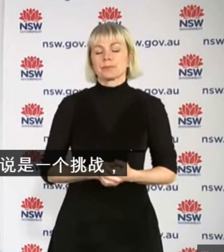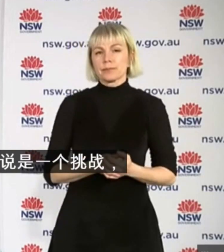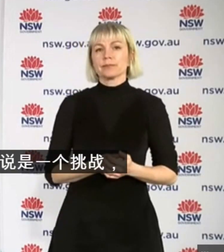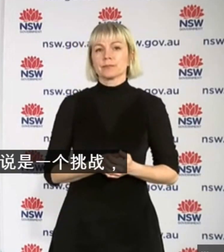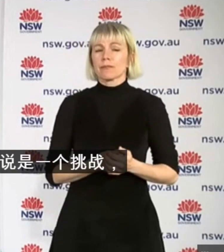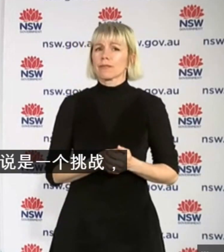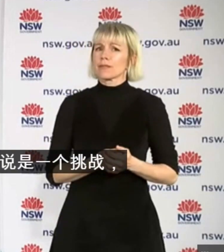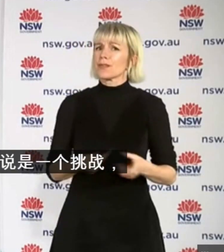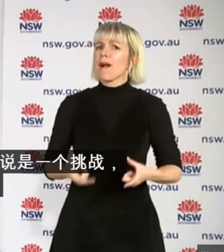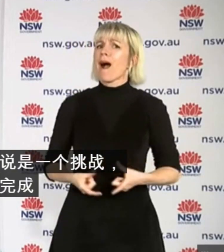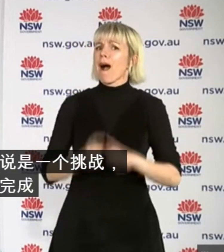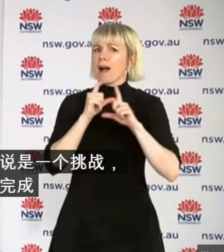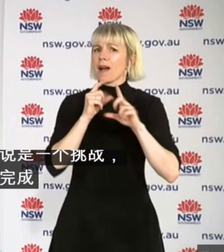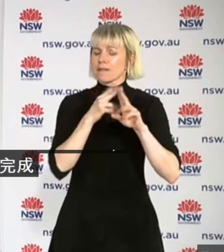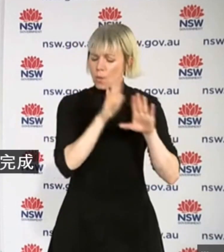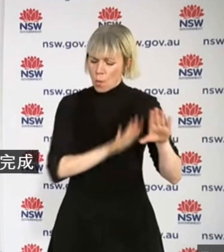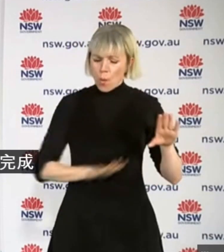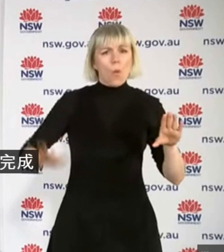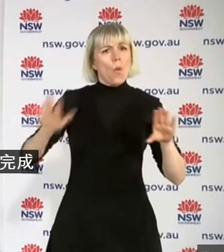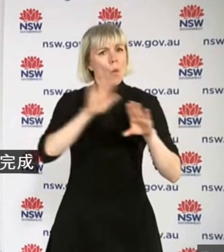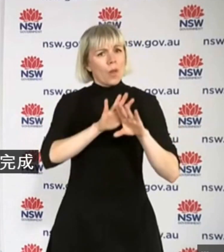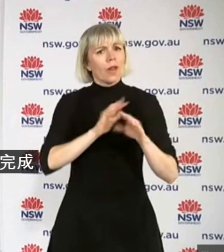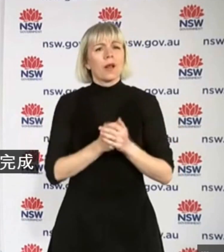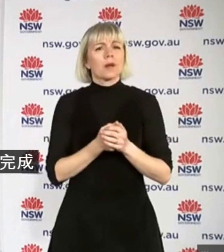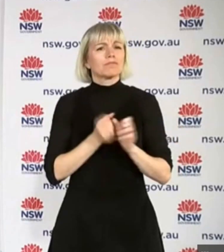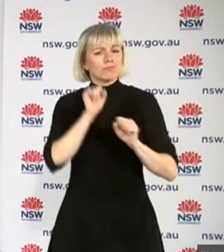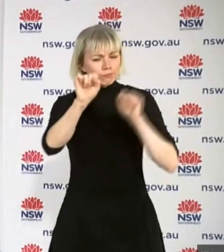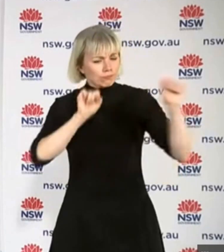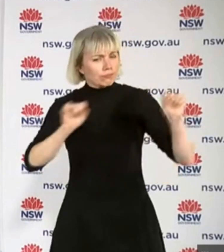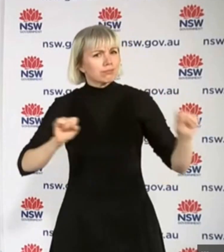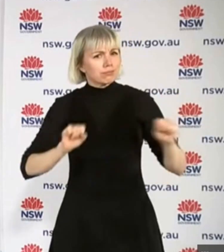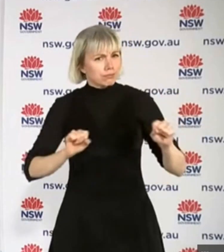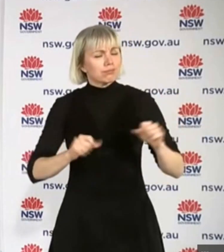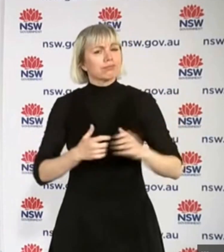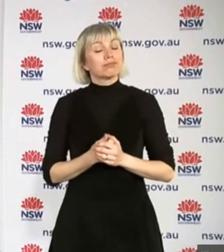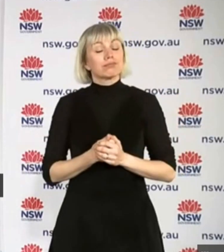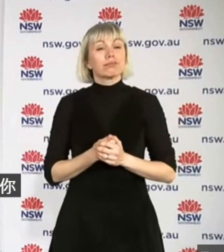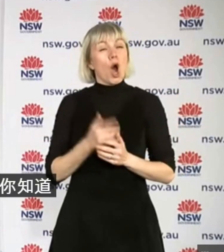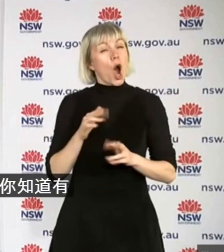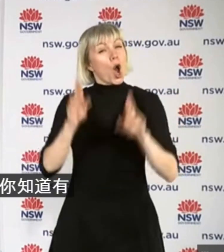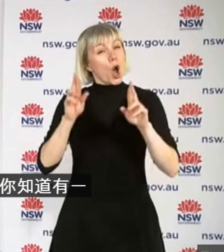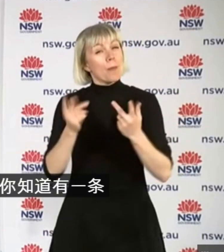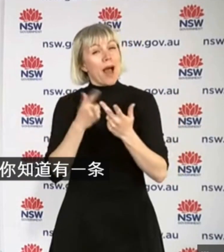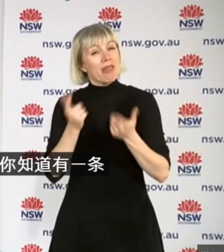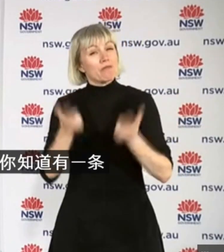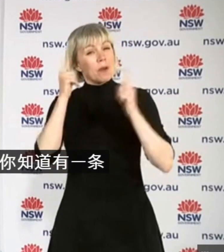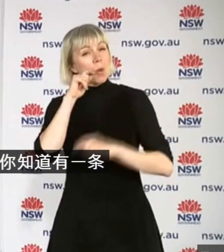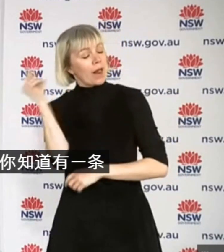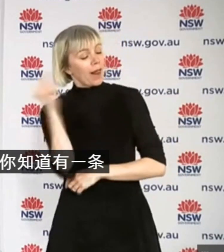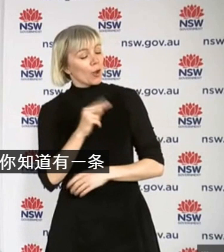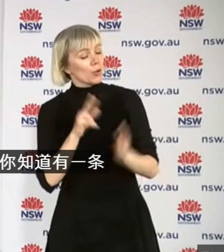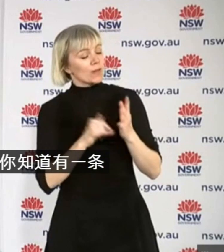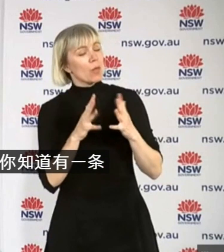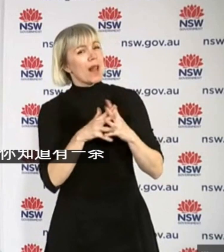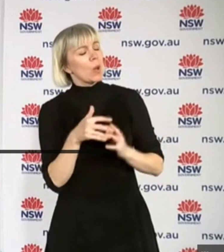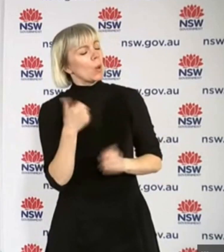them, it's been difficult, but they've managed the pathway through, and perhaps it's okay for us to similarly have a pathway through. Because